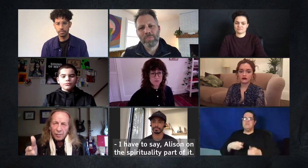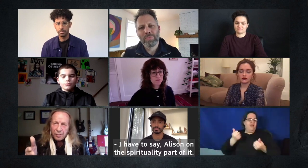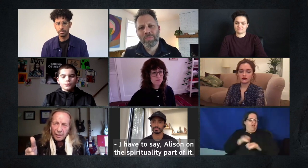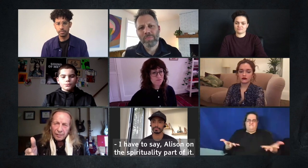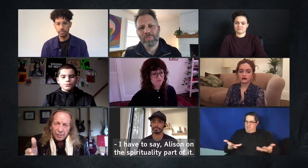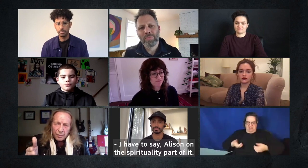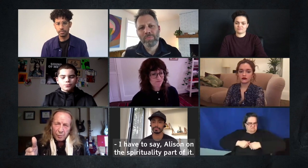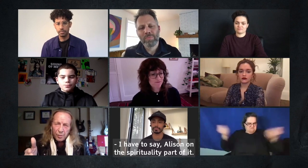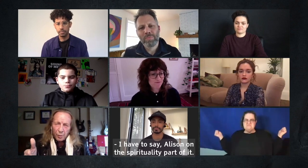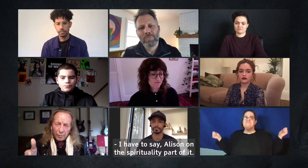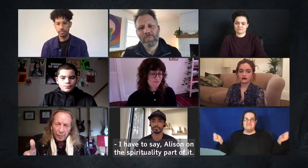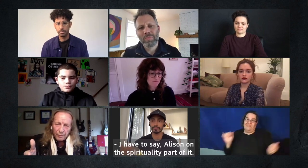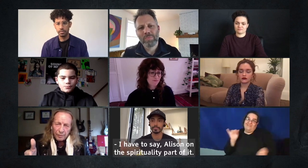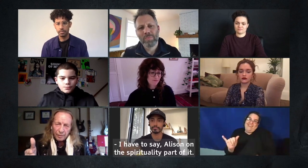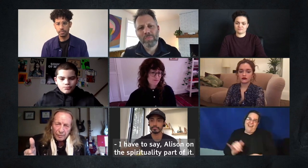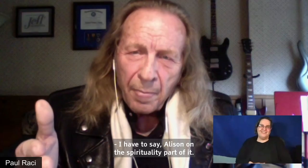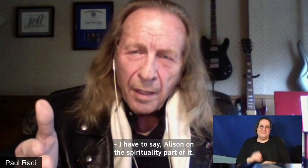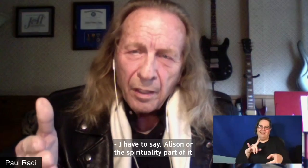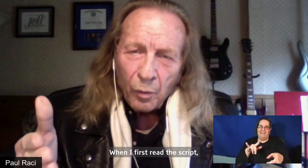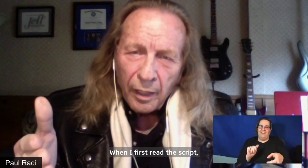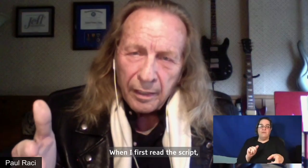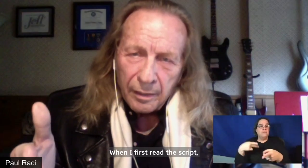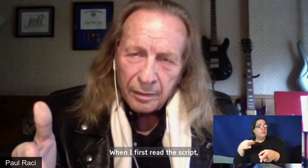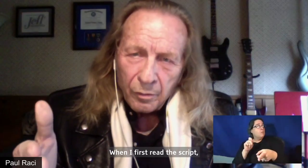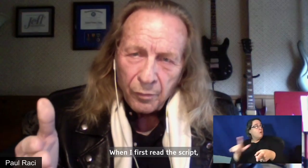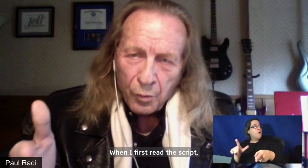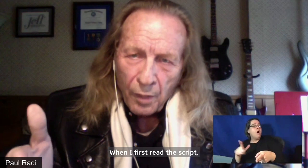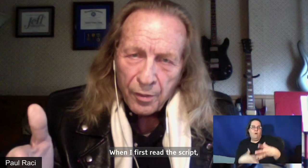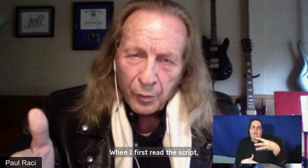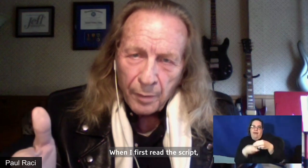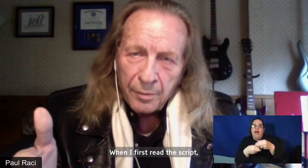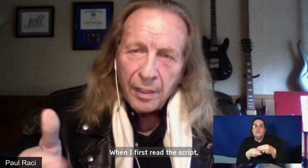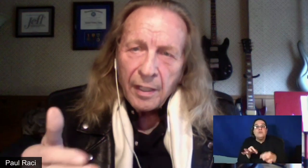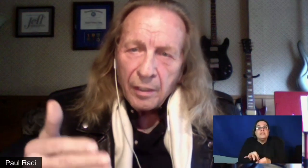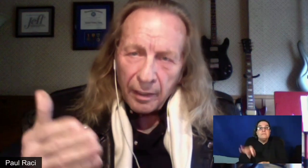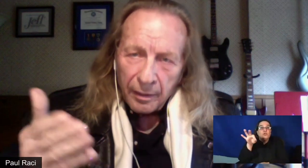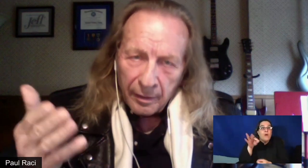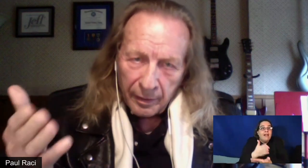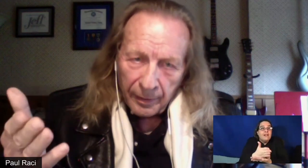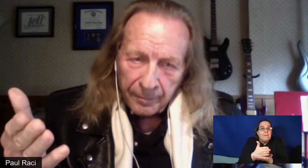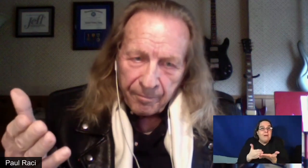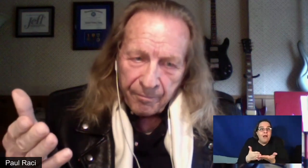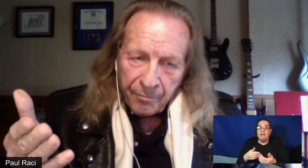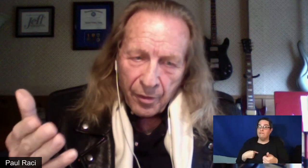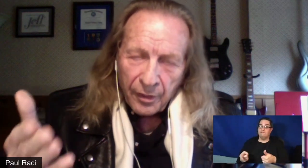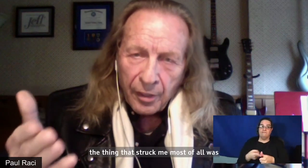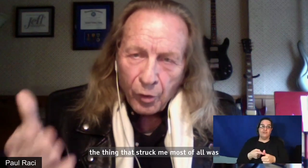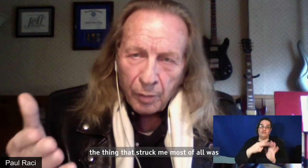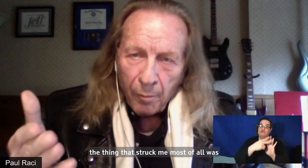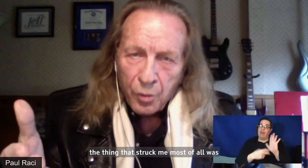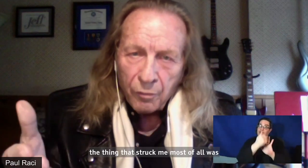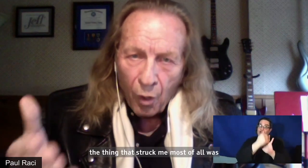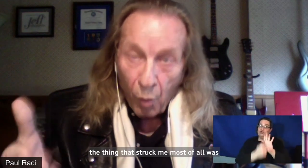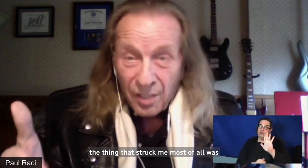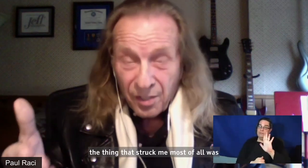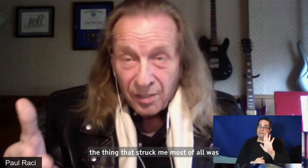say, Alison, on the spirituality part of it, when I first read the script, you know, the thing that struck